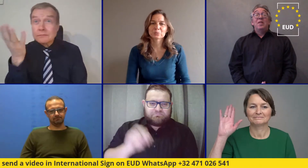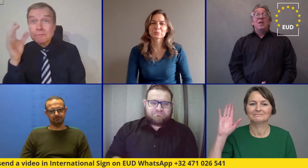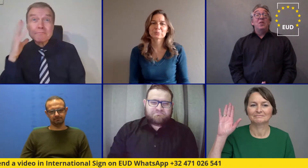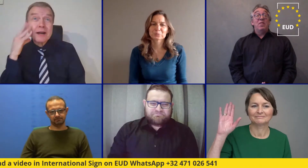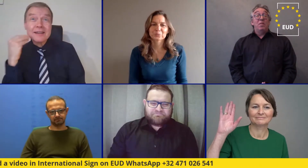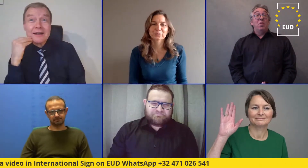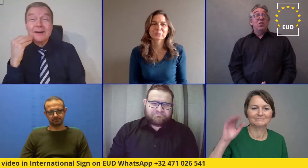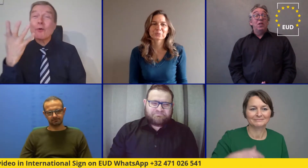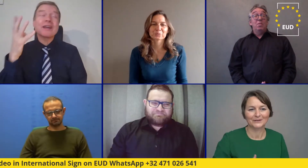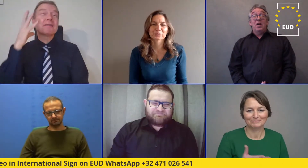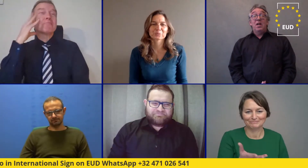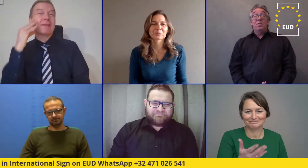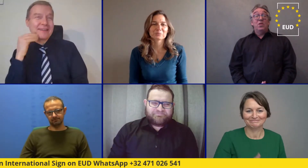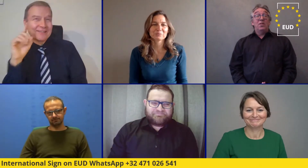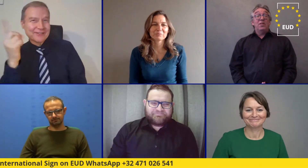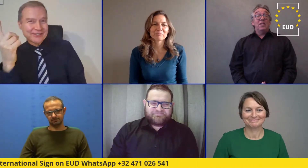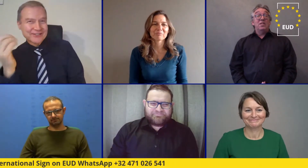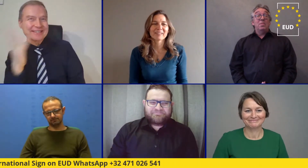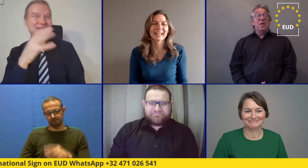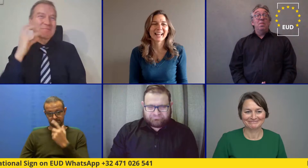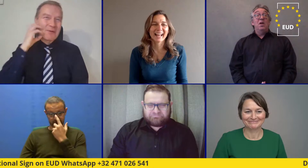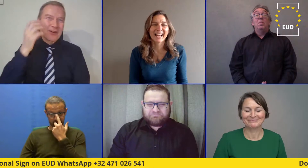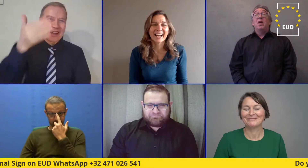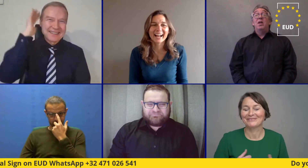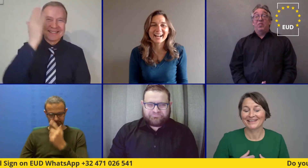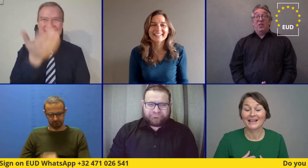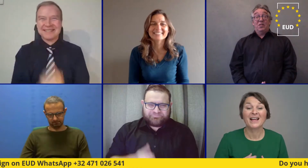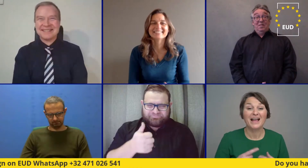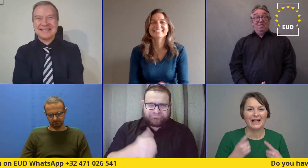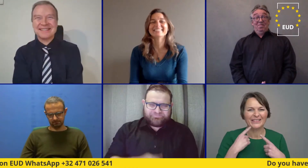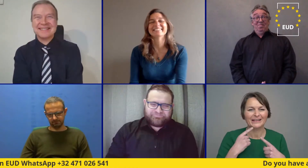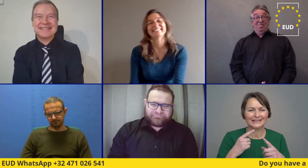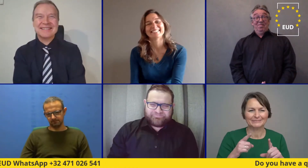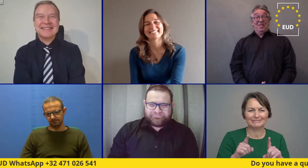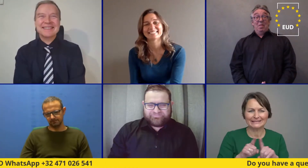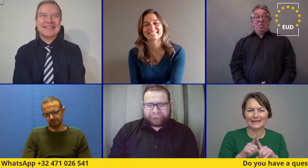you, David. Bojan, Maya, would you like to add something? Maya first, then Bojan.